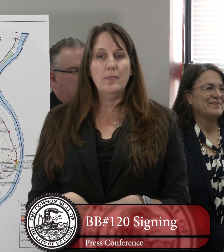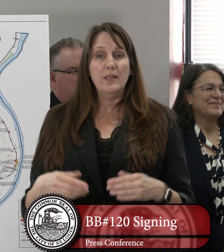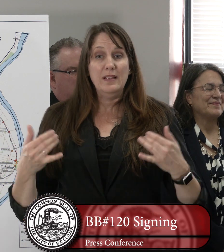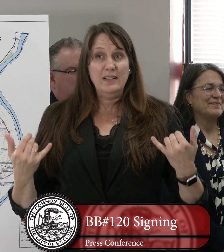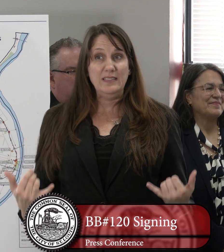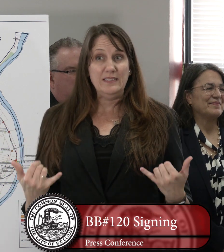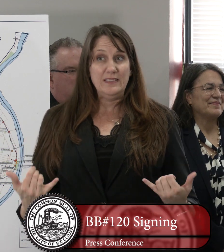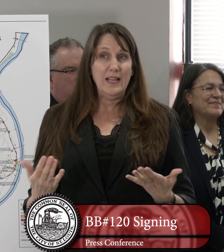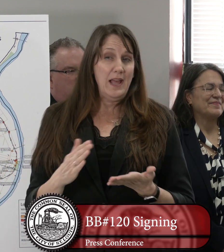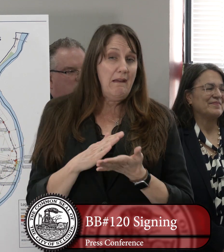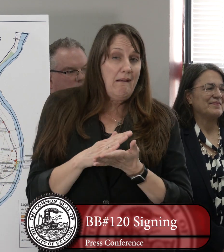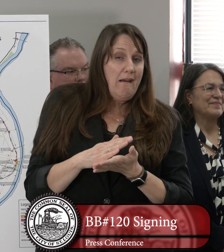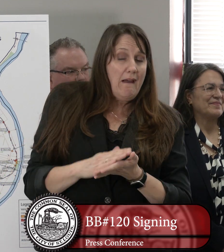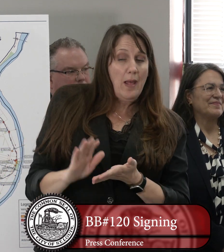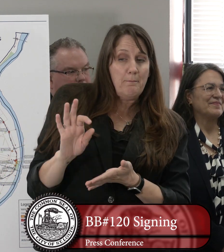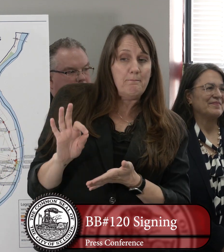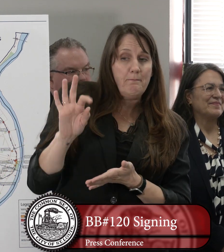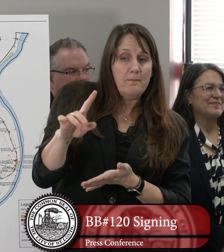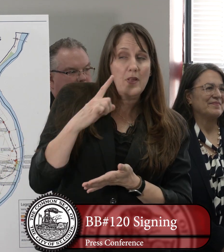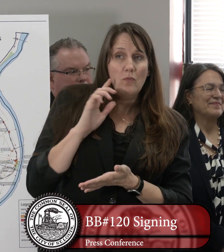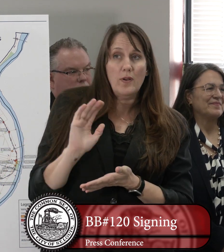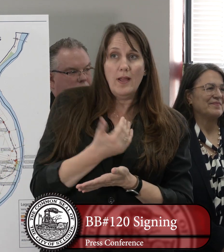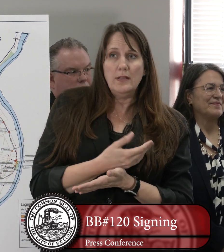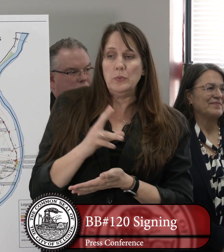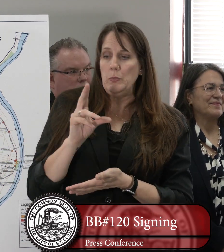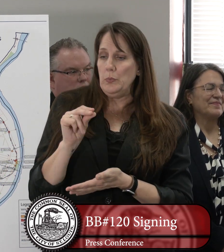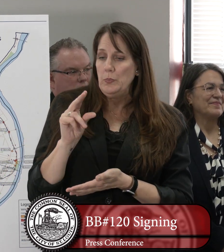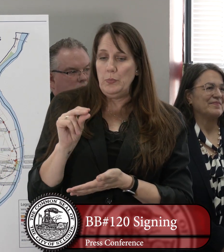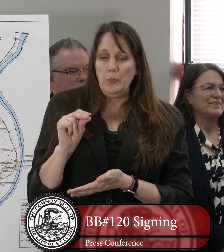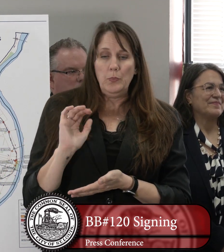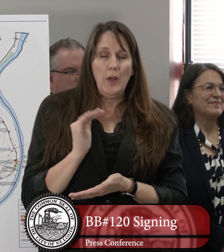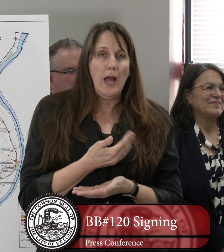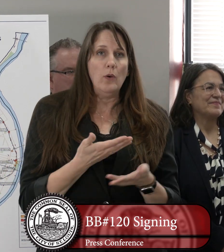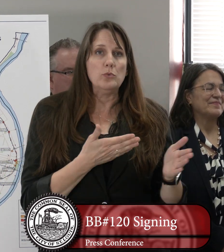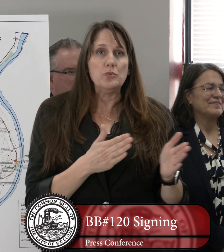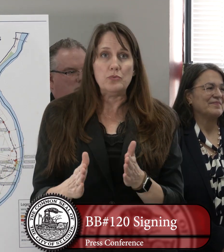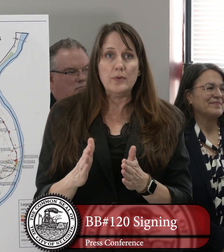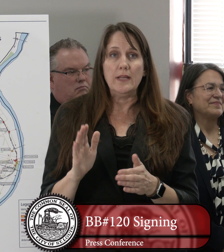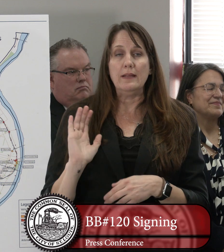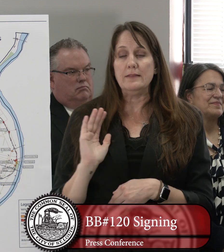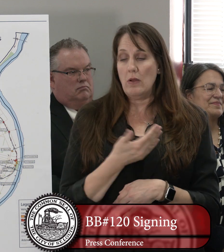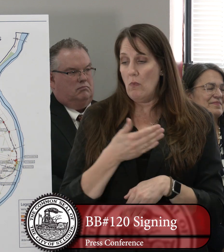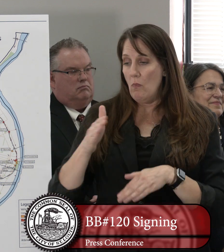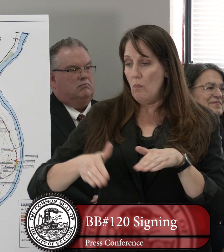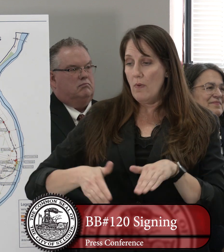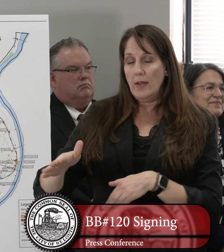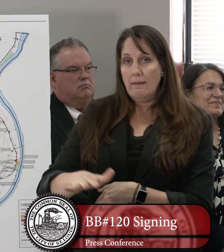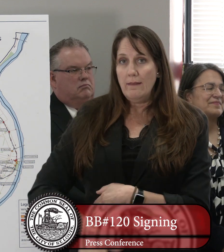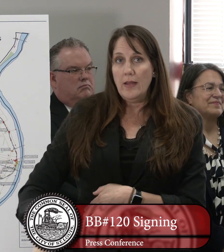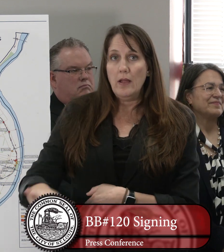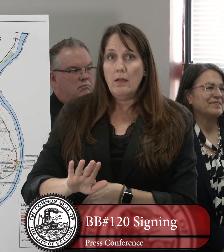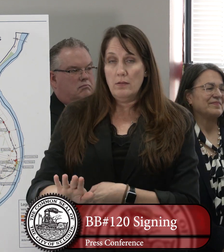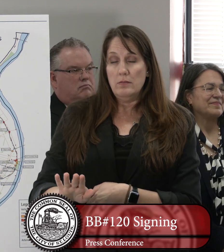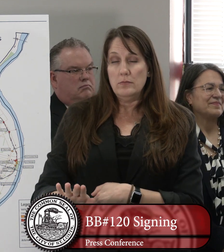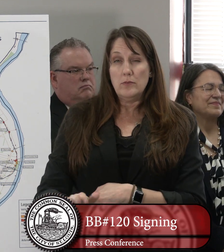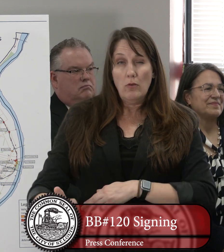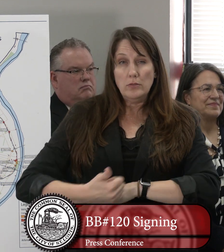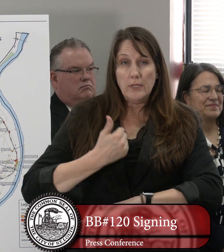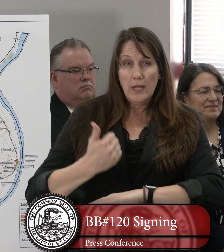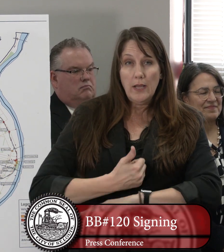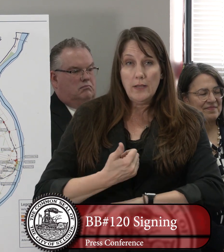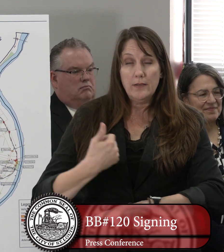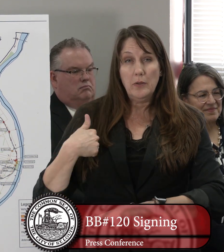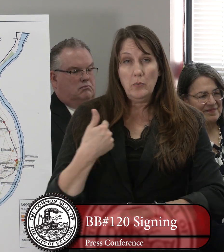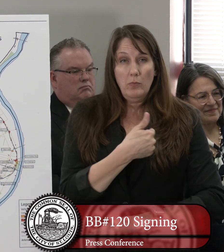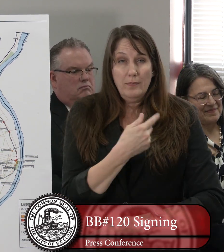nice to have in St. Louis. Our sidewalks and streets are deadly, as we've witnessed in the last few weeks with the horrific deaths of